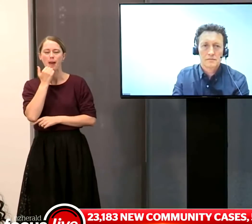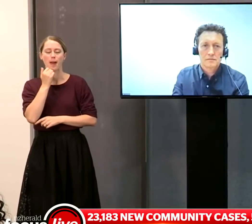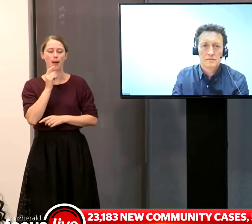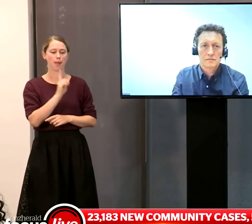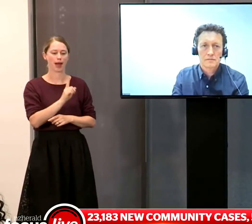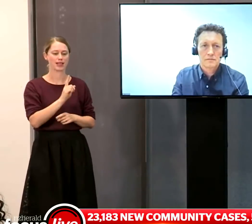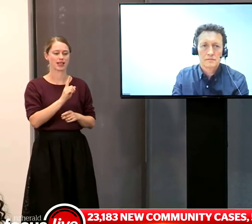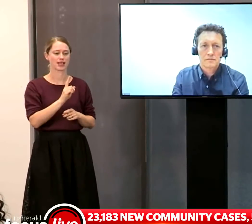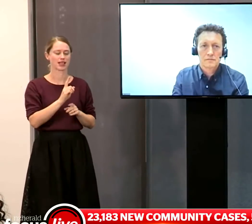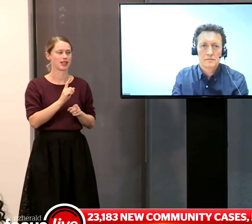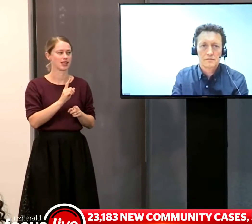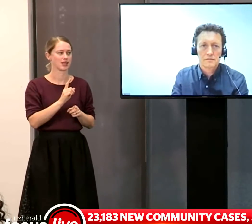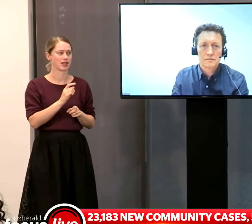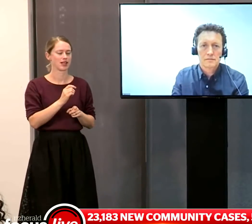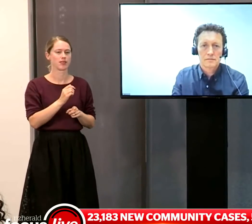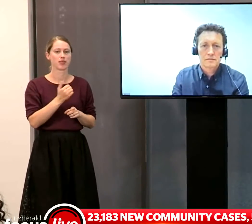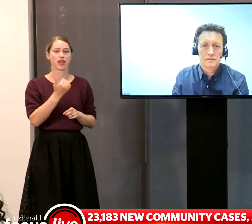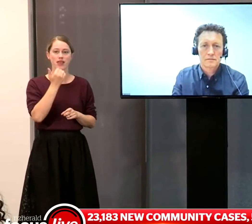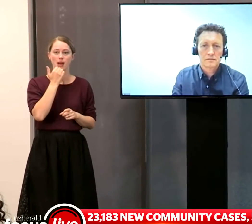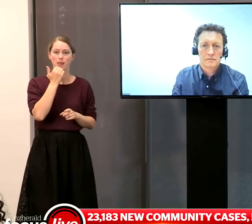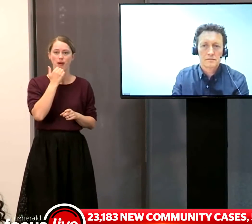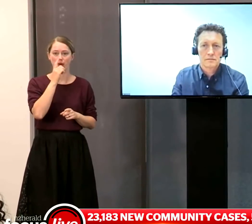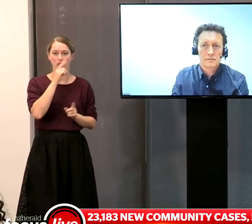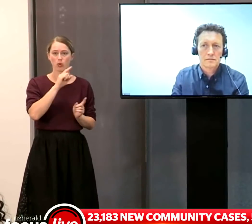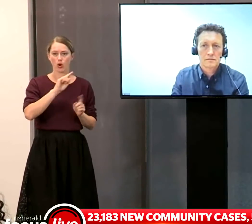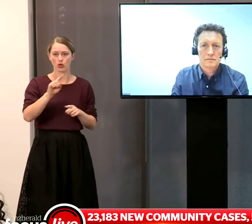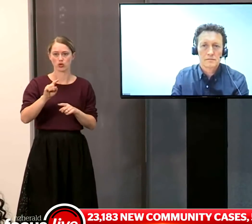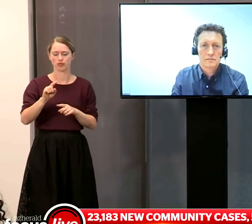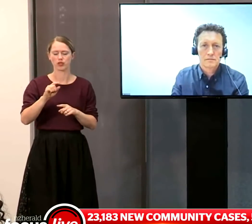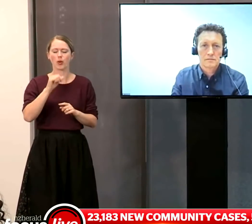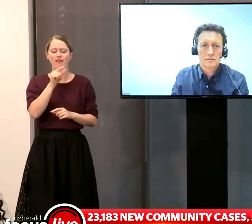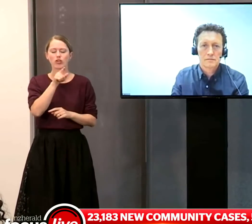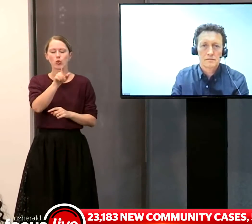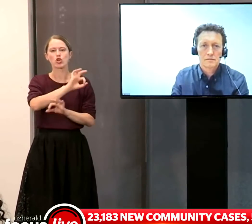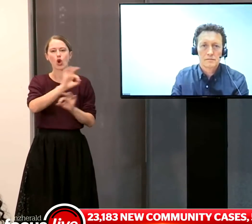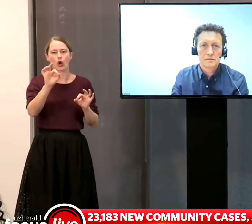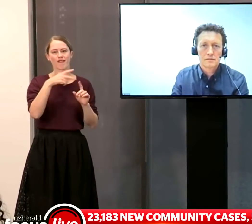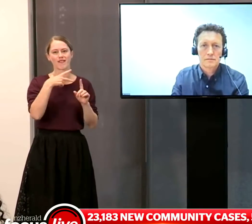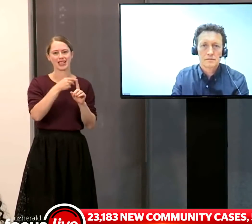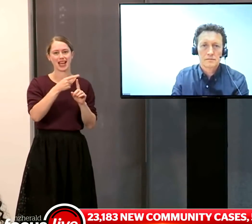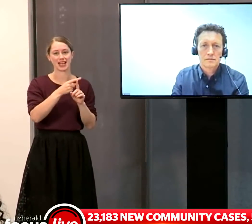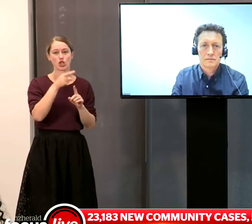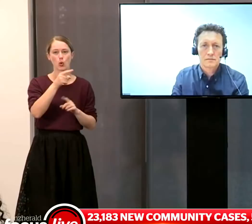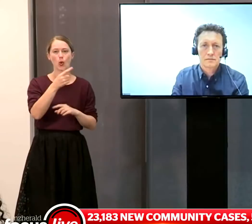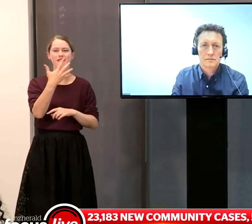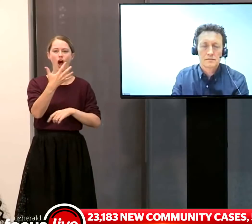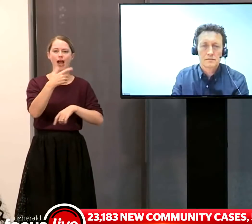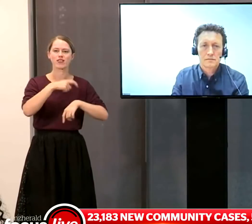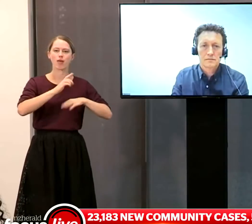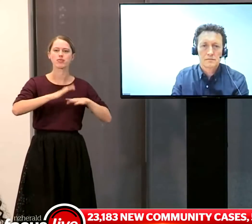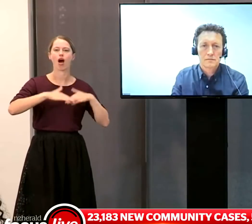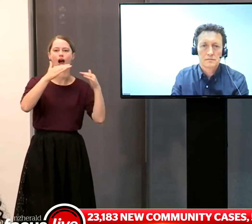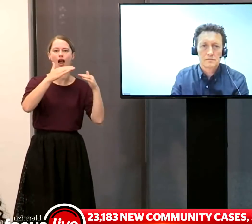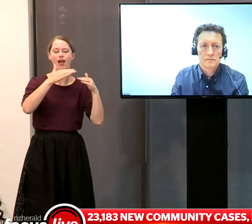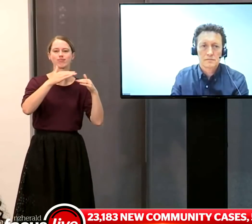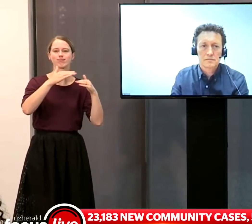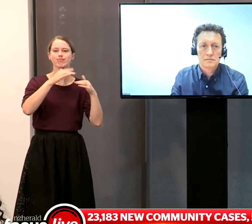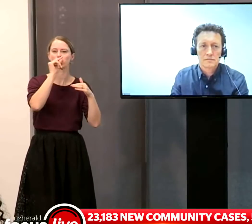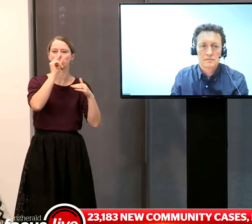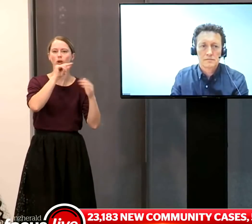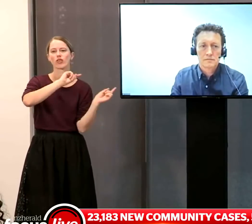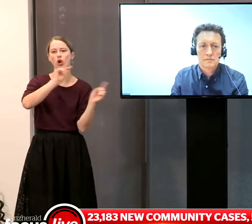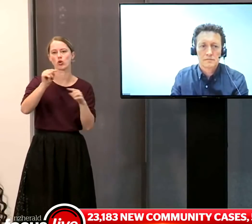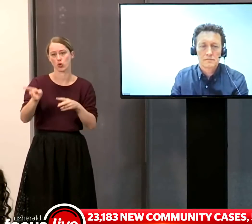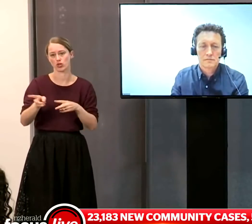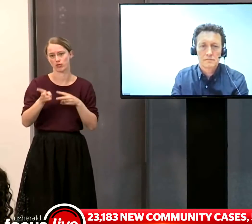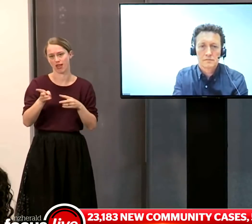the rate of hospitalisation is 5 times higher for unvaccinated people compared with people who have had their booster dose of the Pfizer